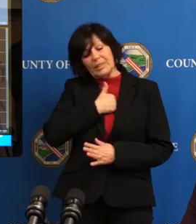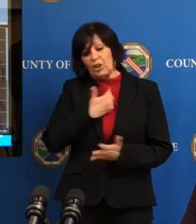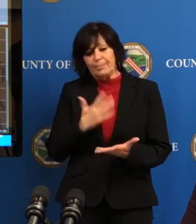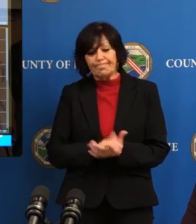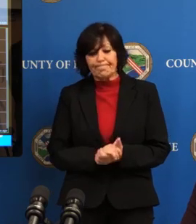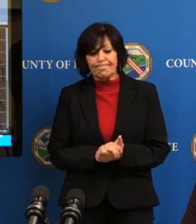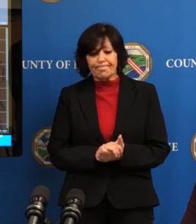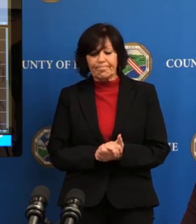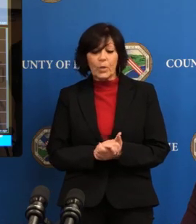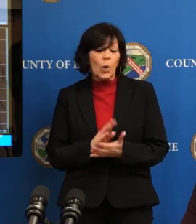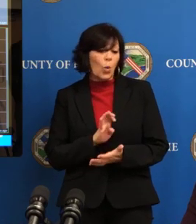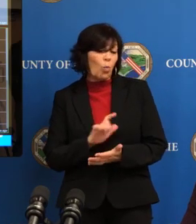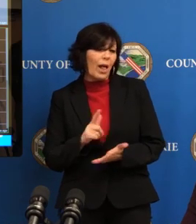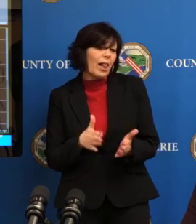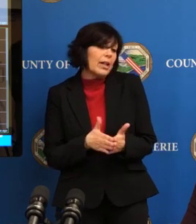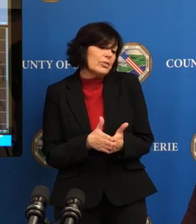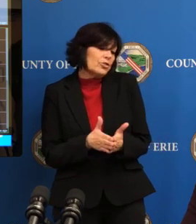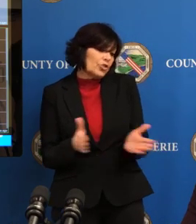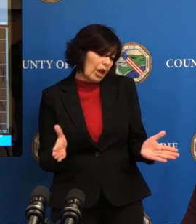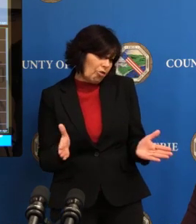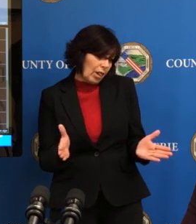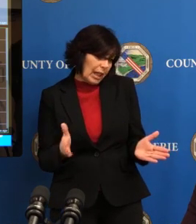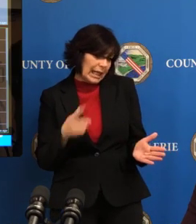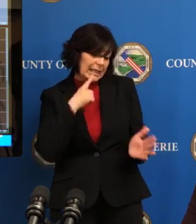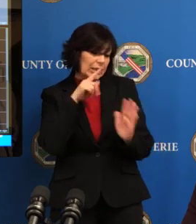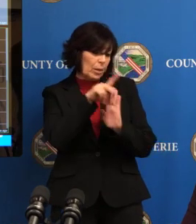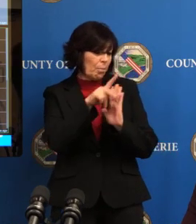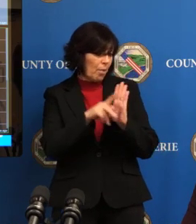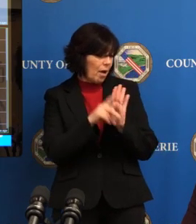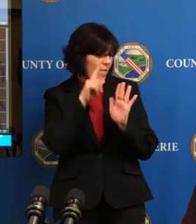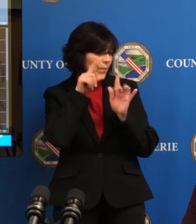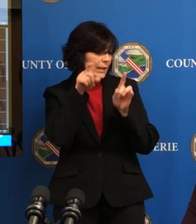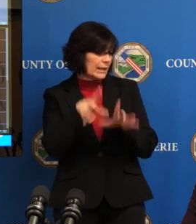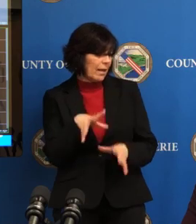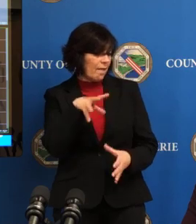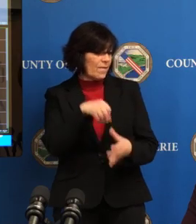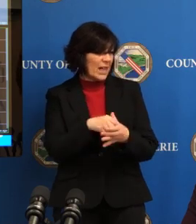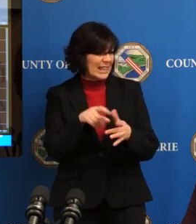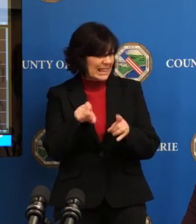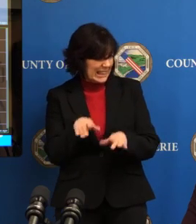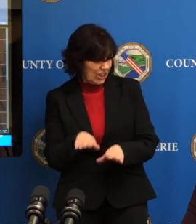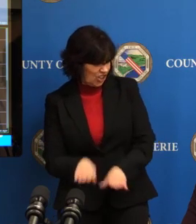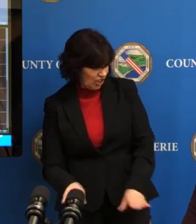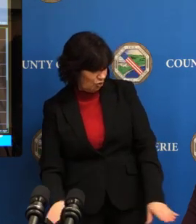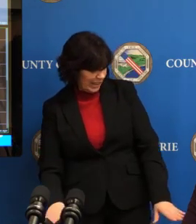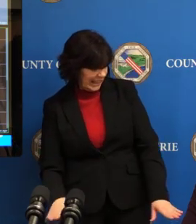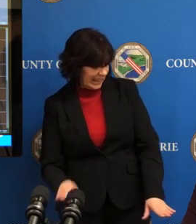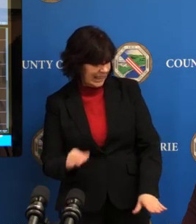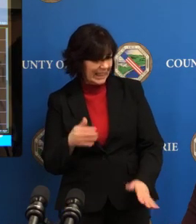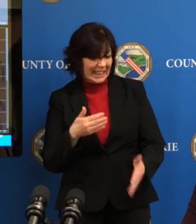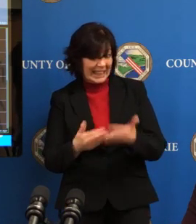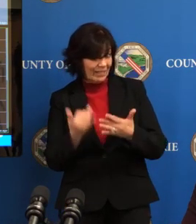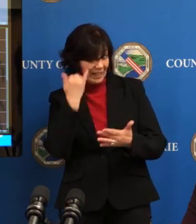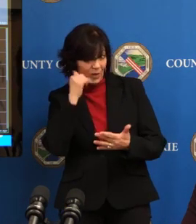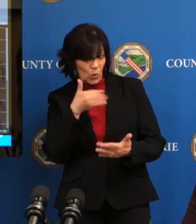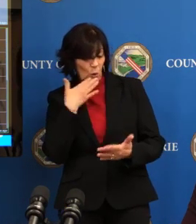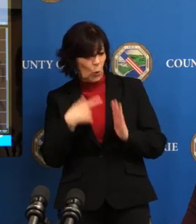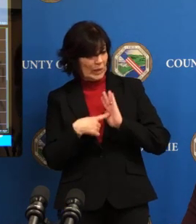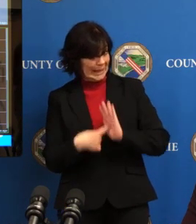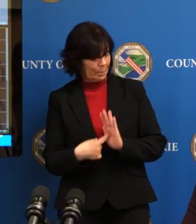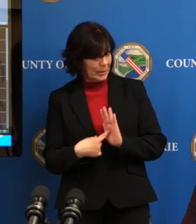Well, generally speaking, is there some policy for testing involving testing children, even if they are asymptomatic, if they are